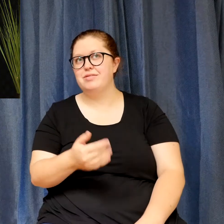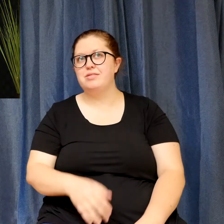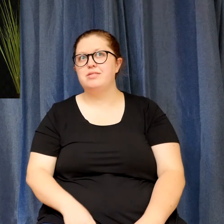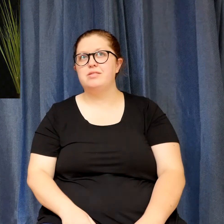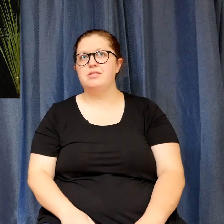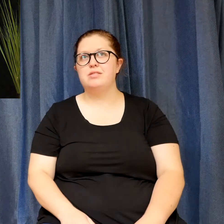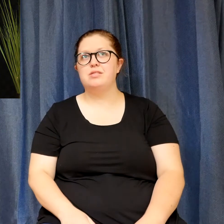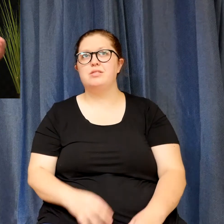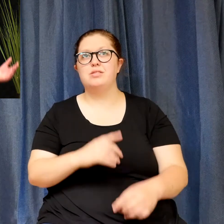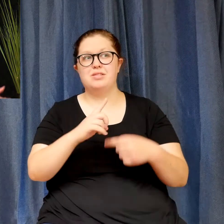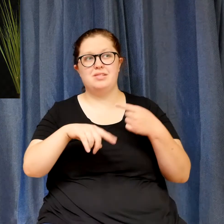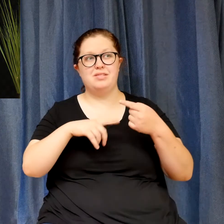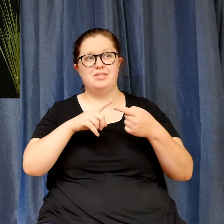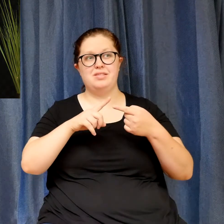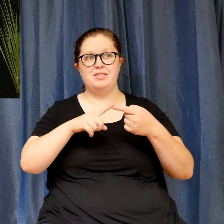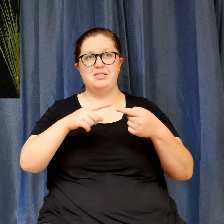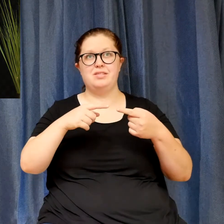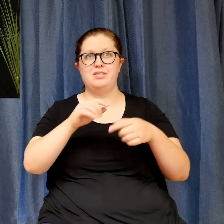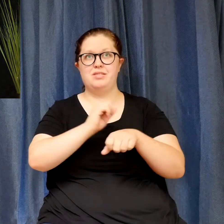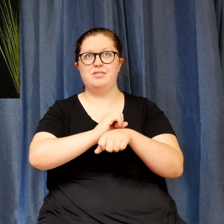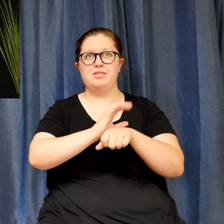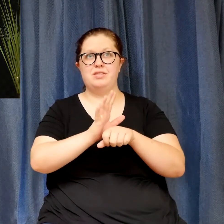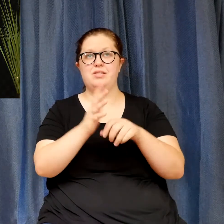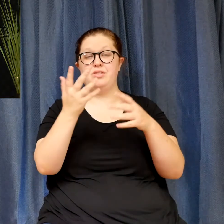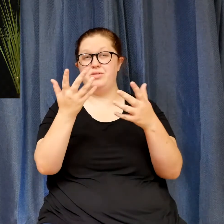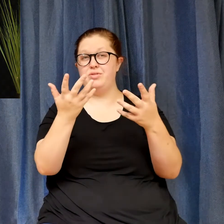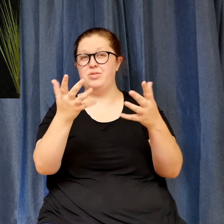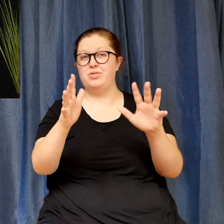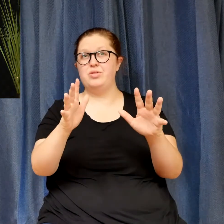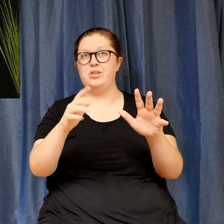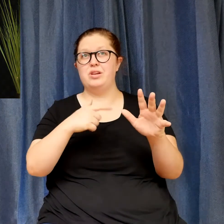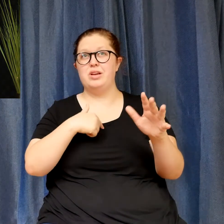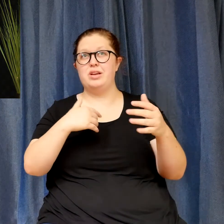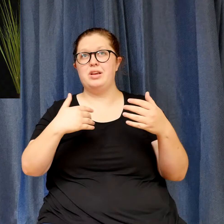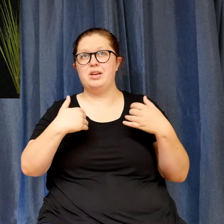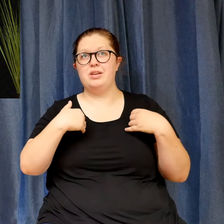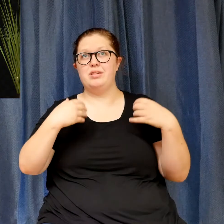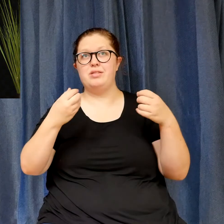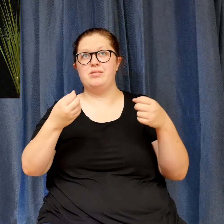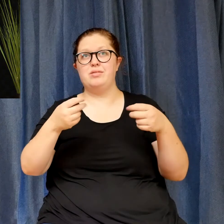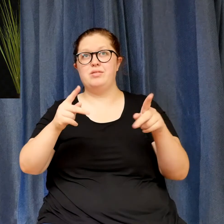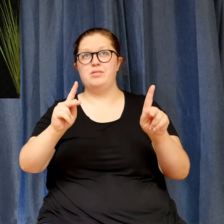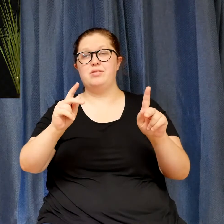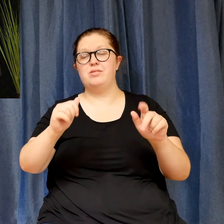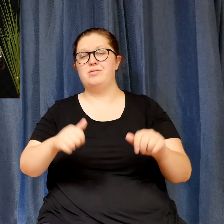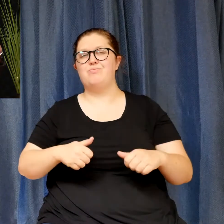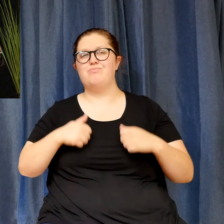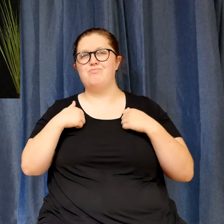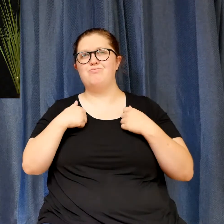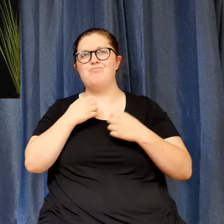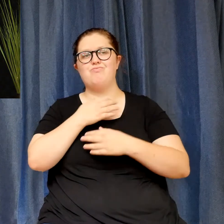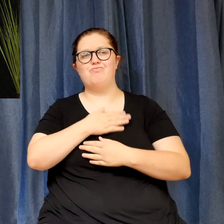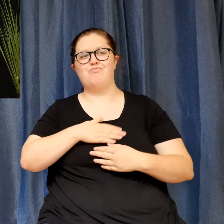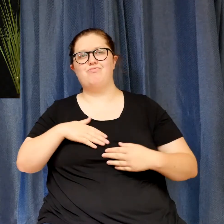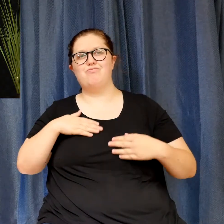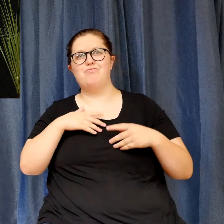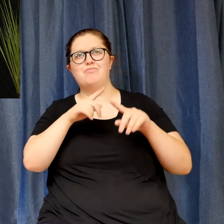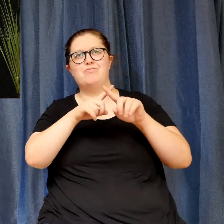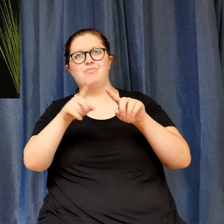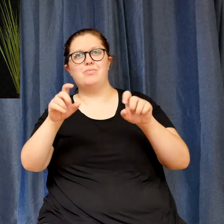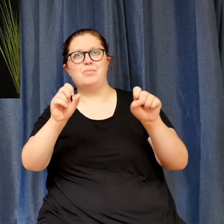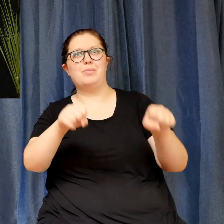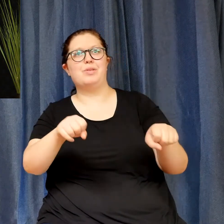that as we get on the other side of all this, I have the opportunity to live and appreciate all